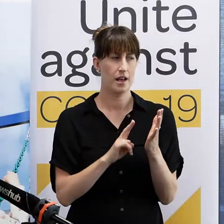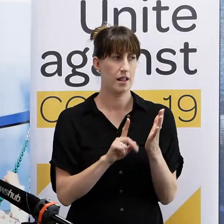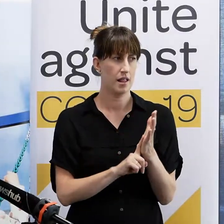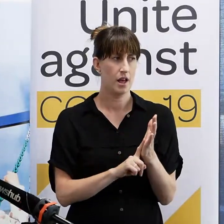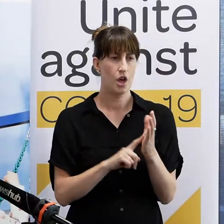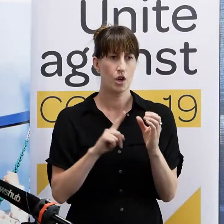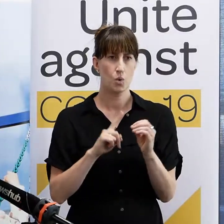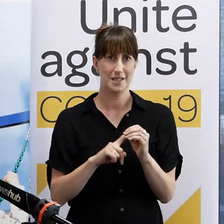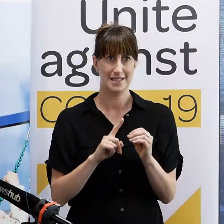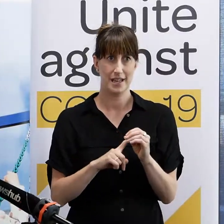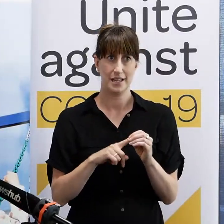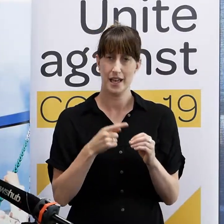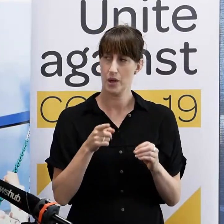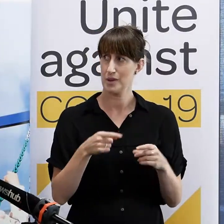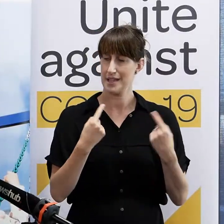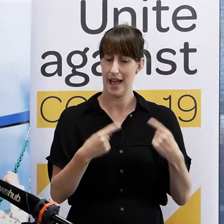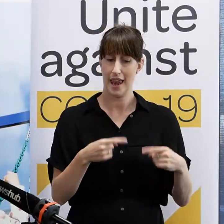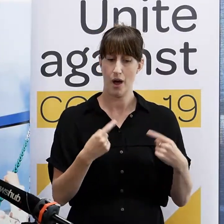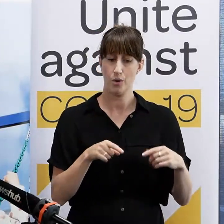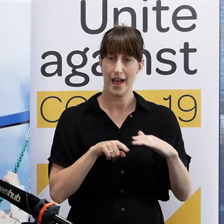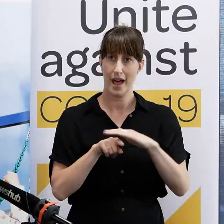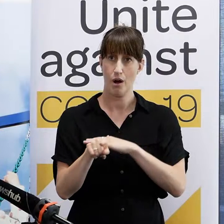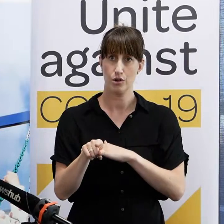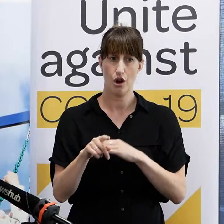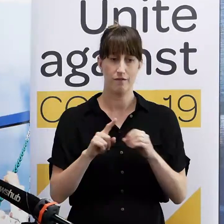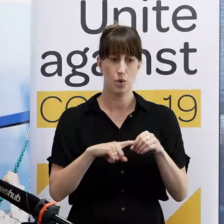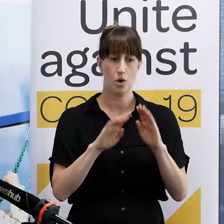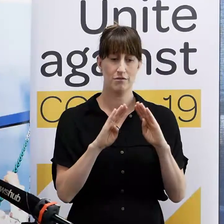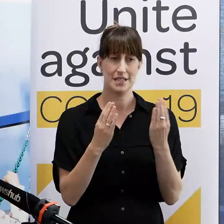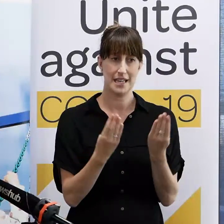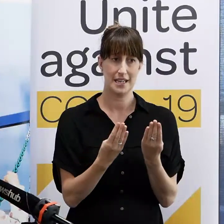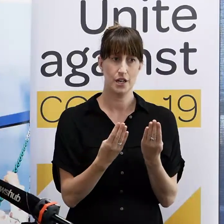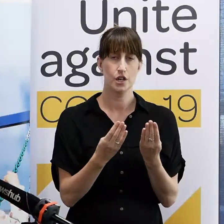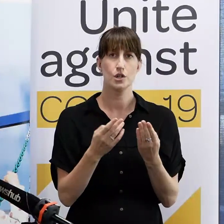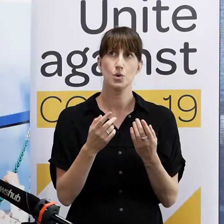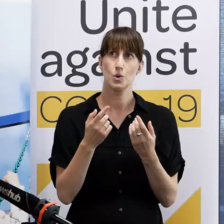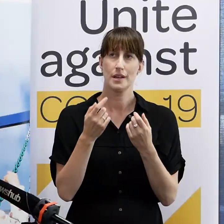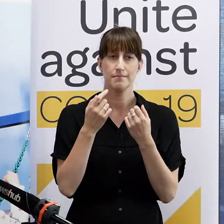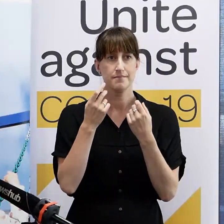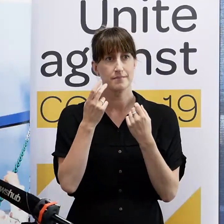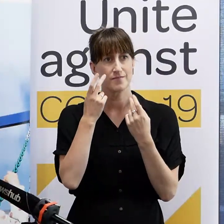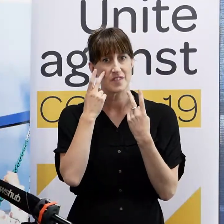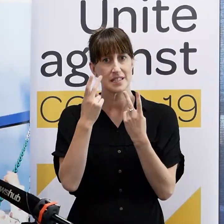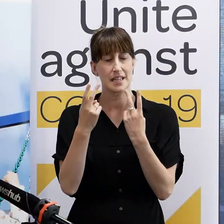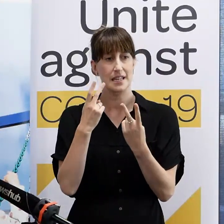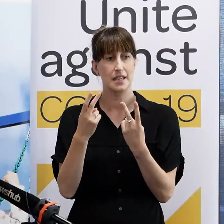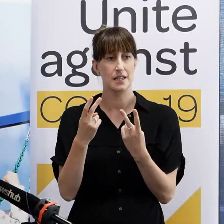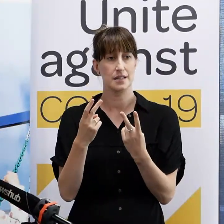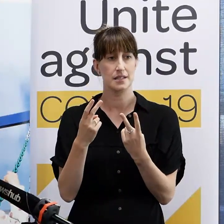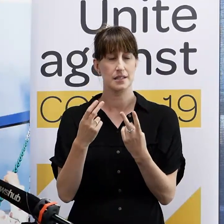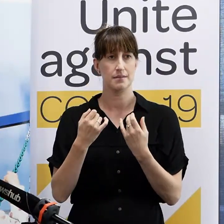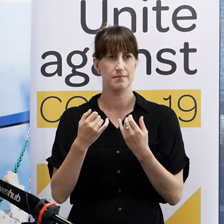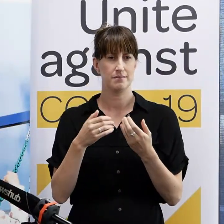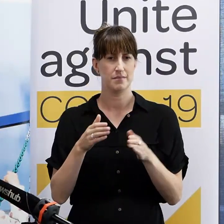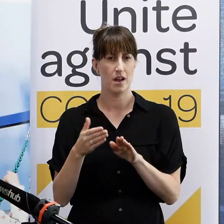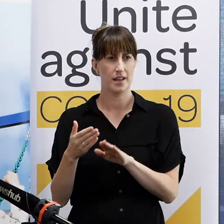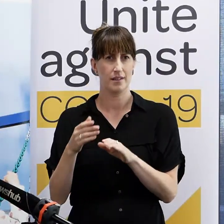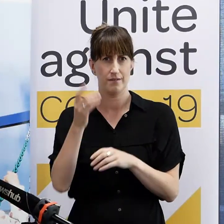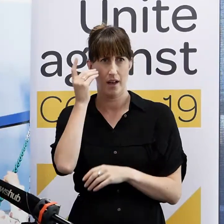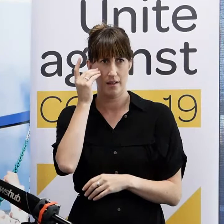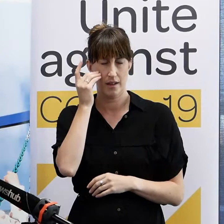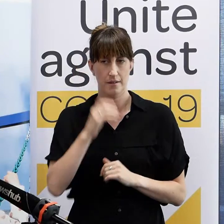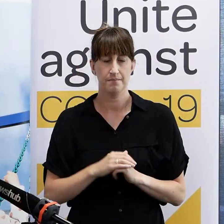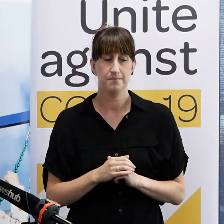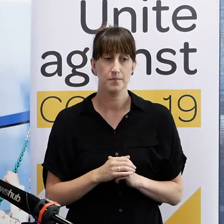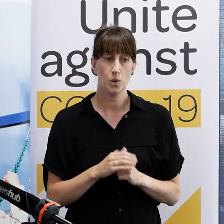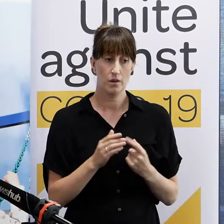dead dad? So firstly, we'd like to pass on our sympathies to all returnees who have a loved one that passes during their time in